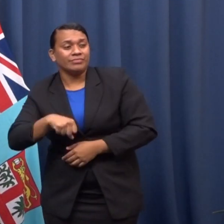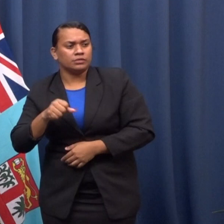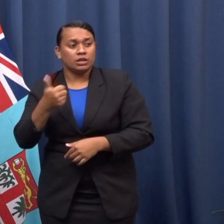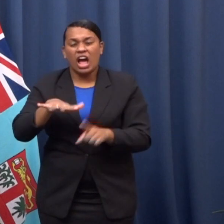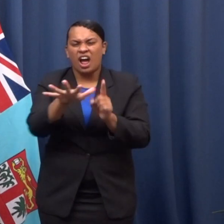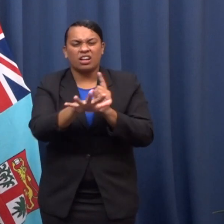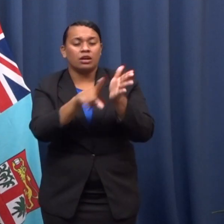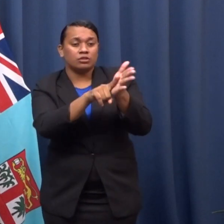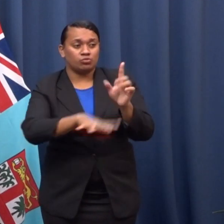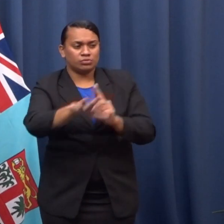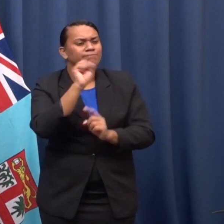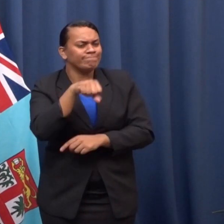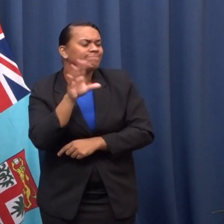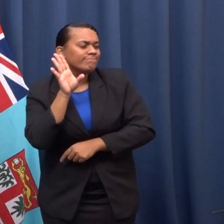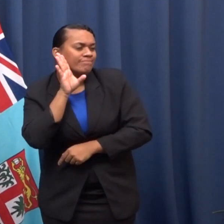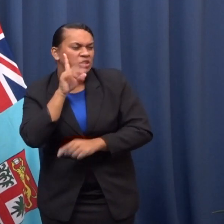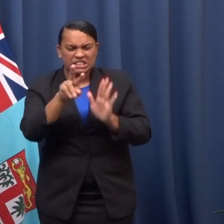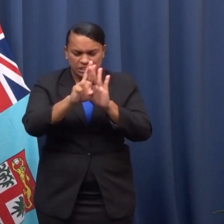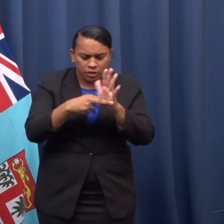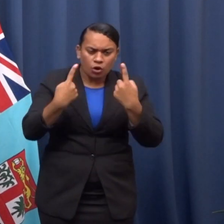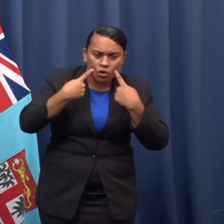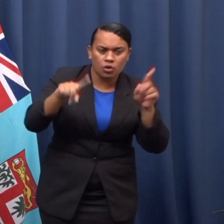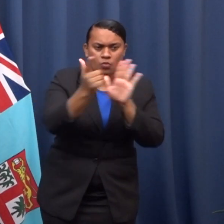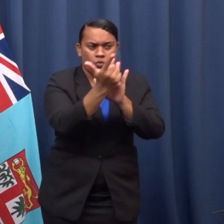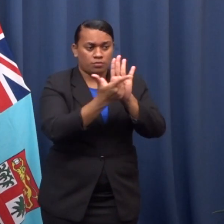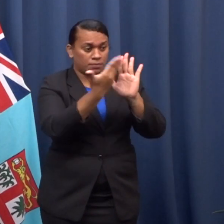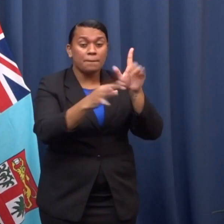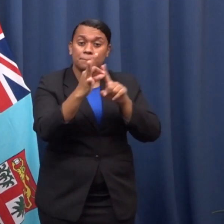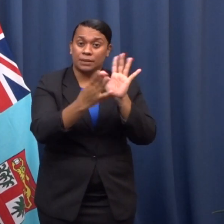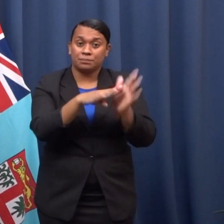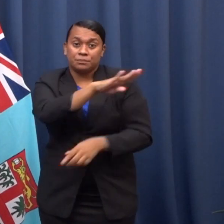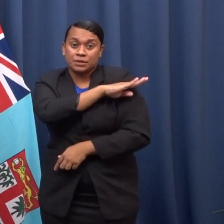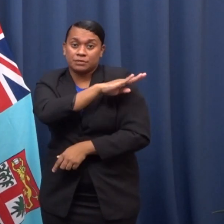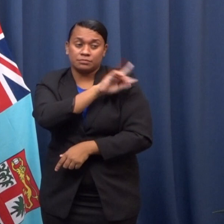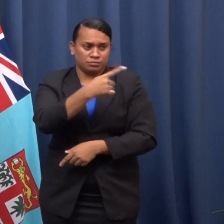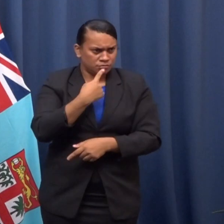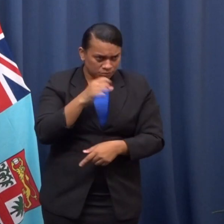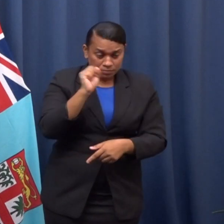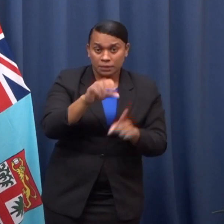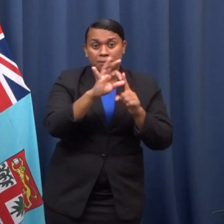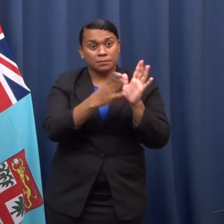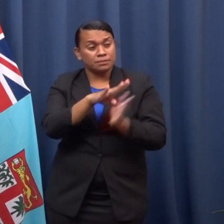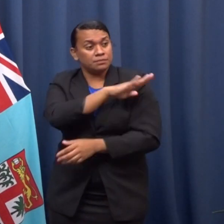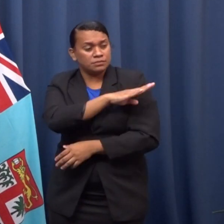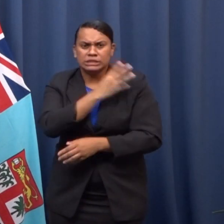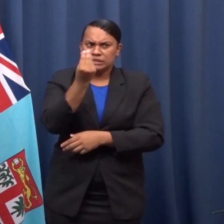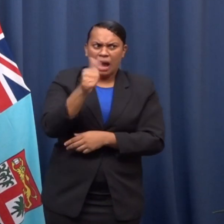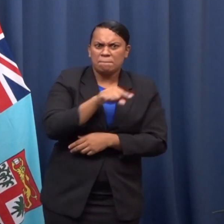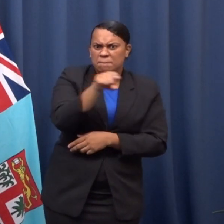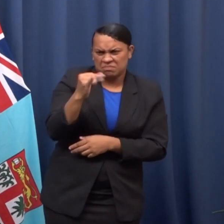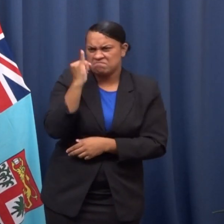like the Honorable Prime Minister has said, there are bad apples around that we have to deal with. So, Sheldon